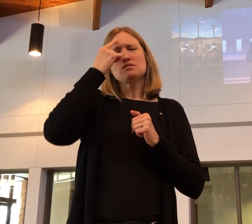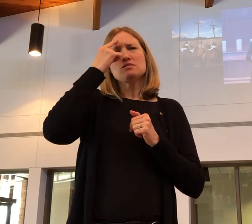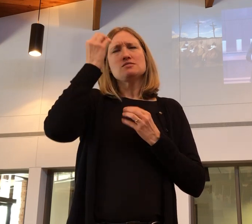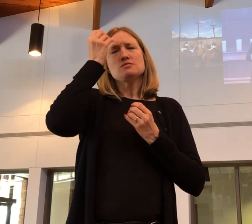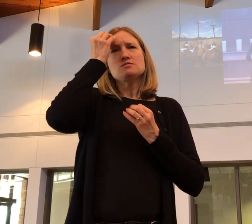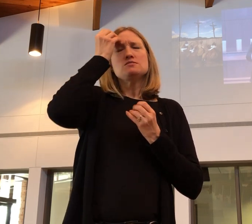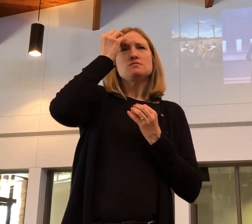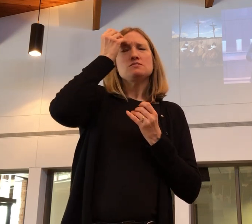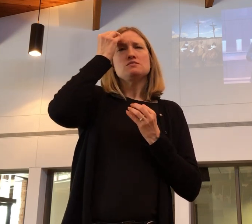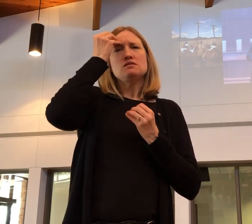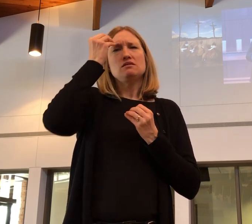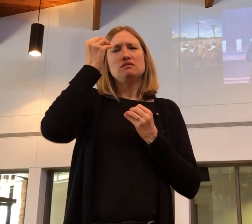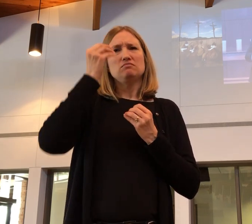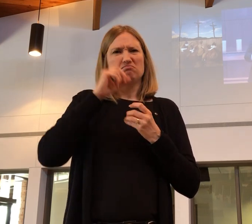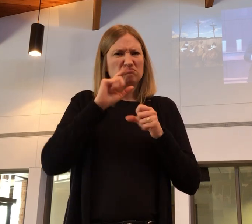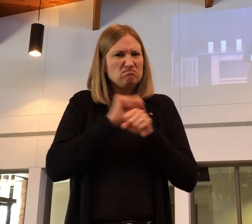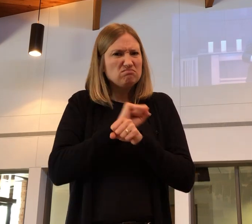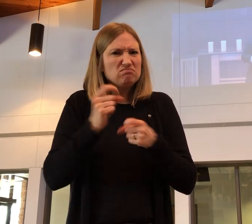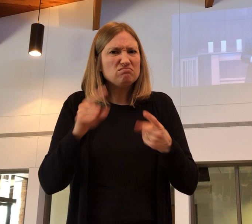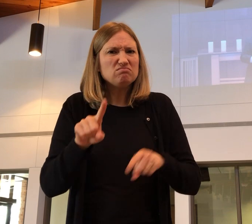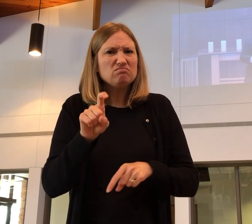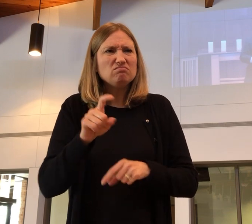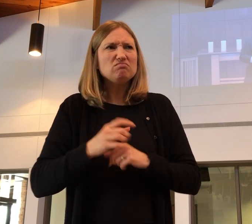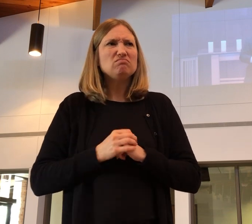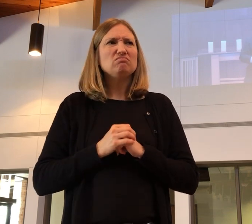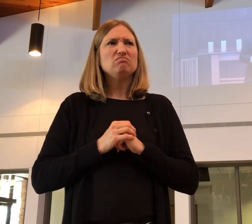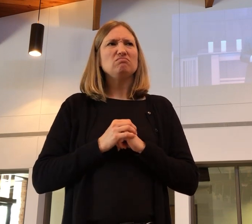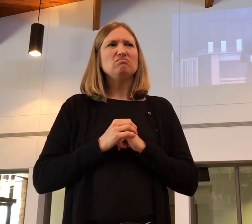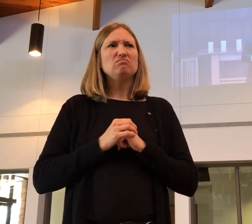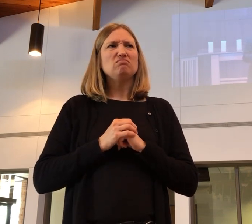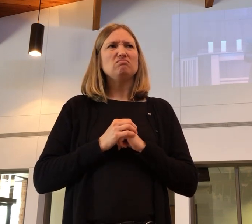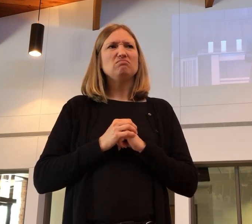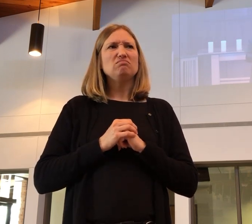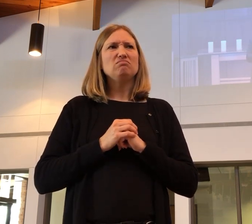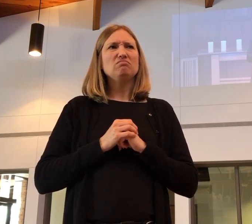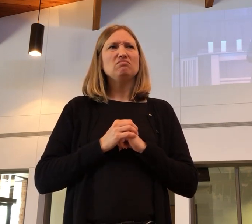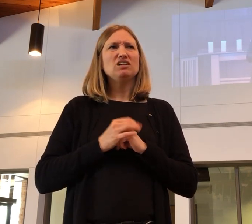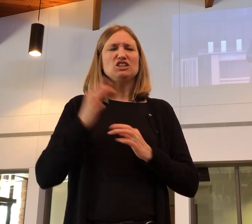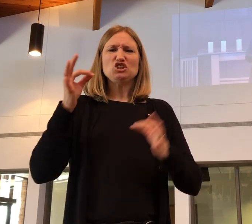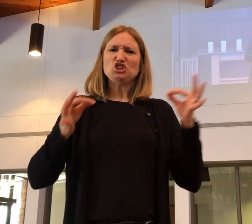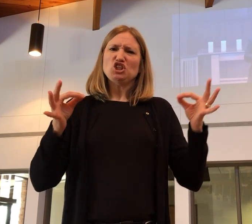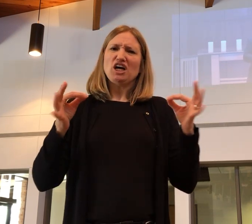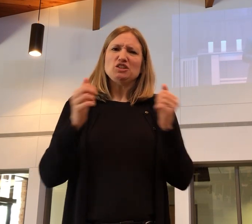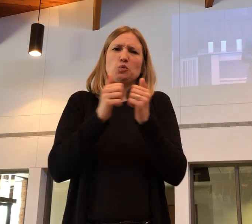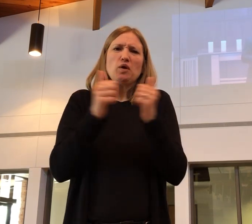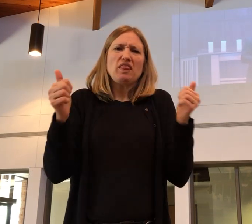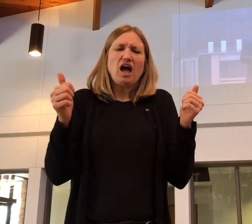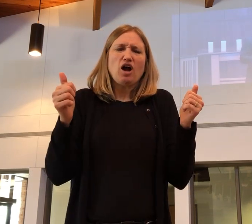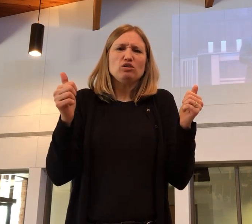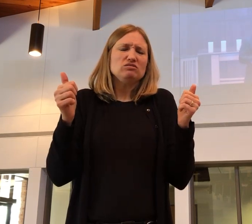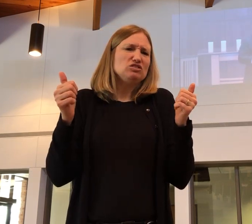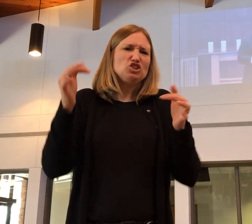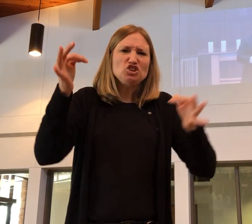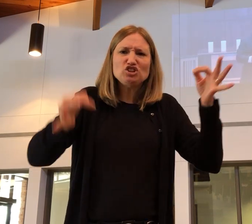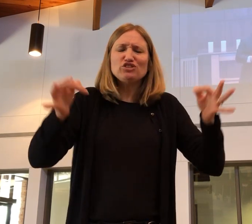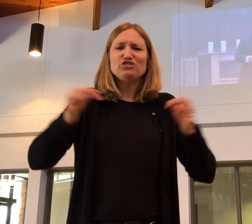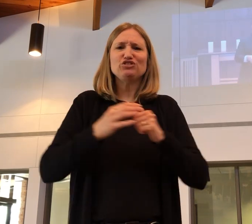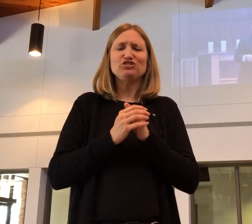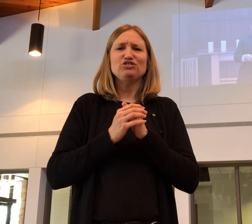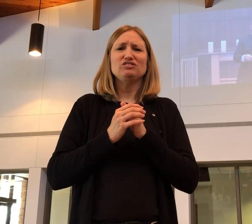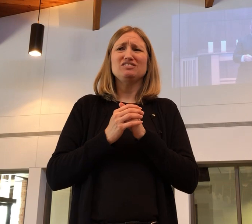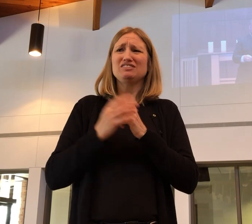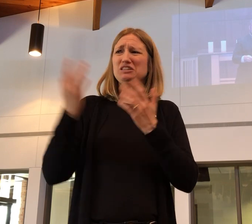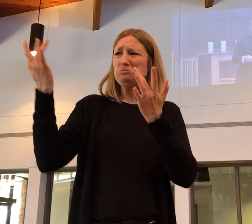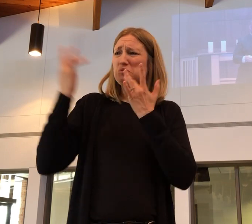did this really happen? A judgment without justice. Mercy in the form of